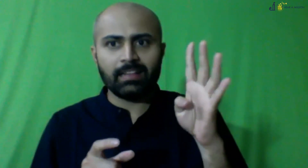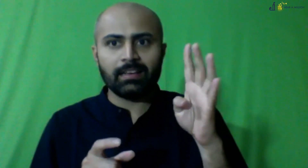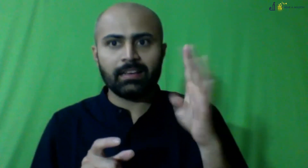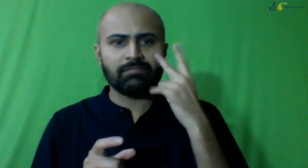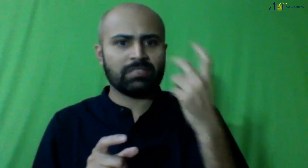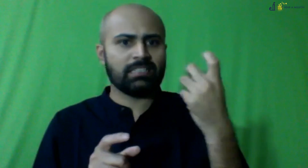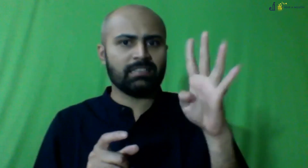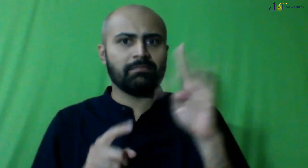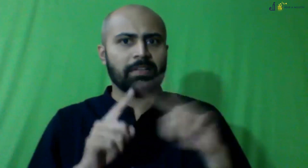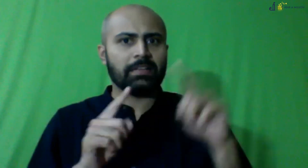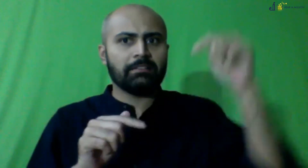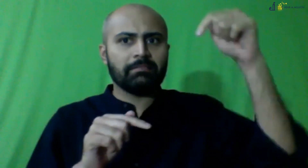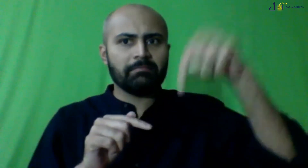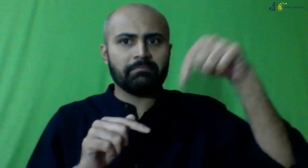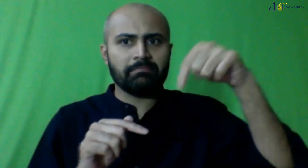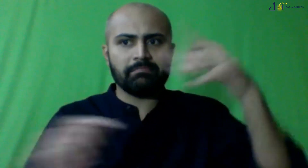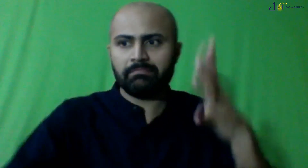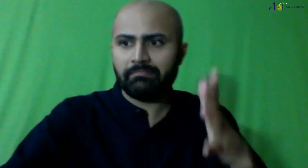increasing. 47,